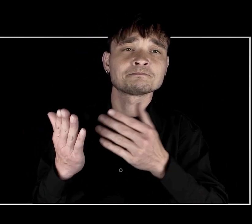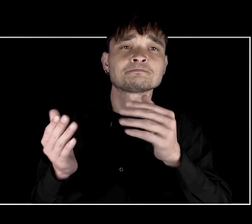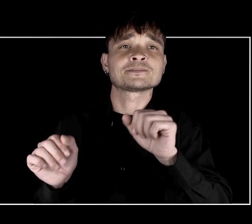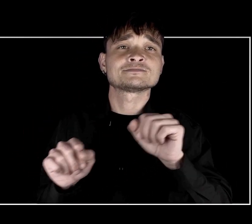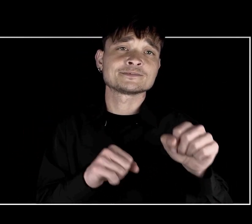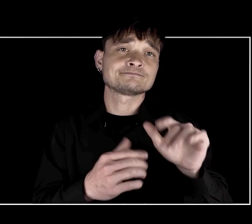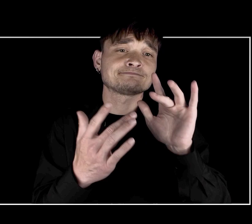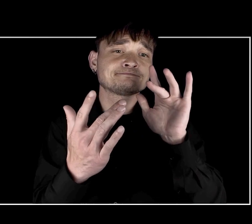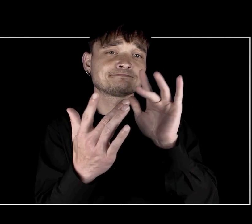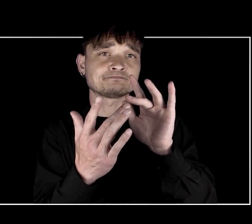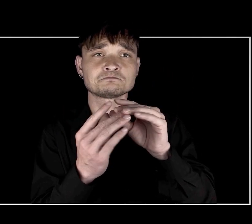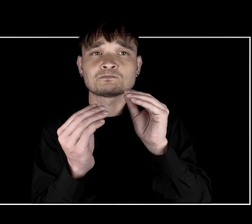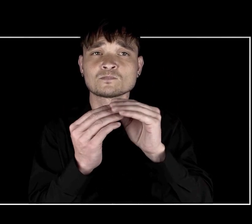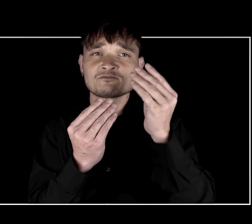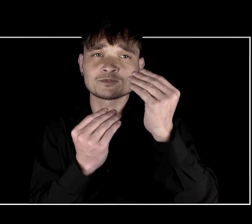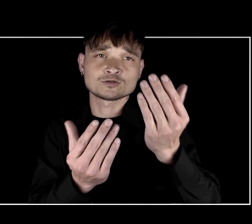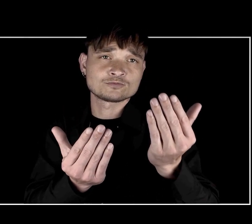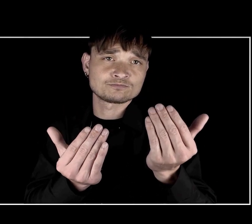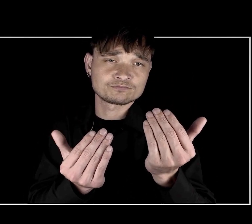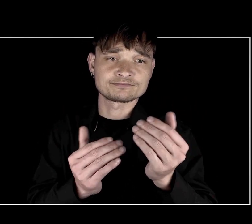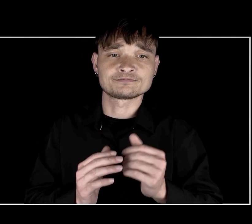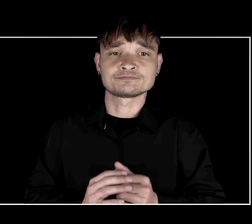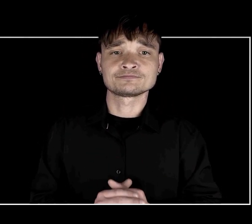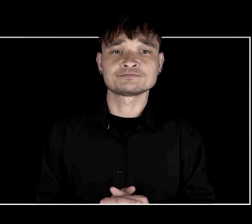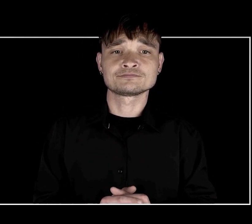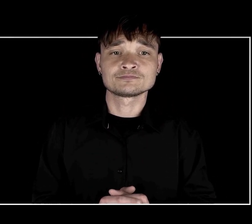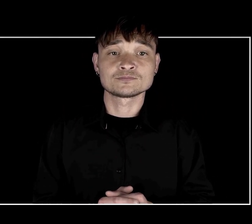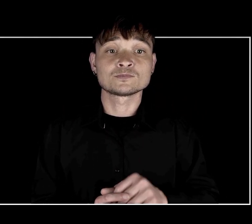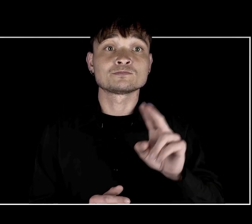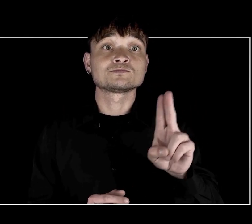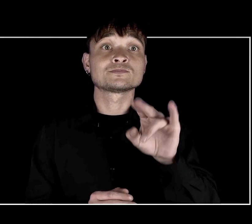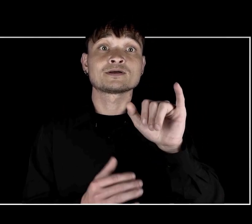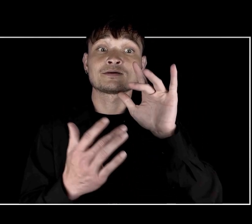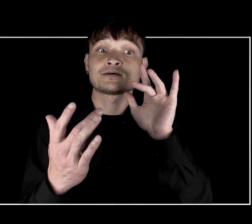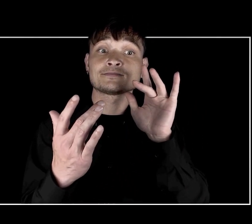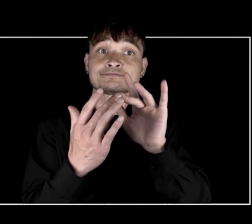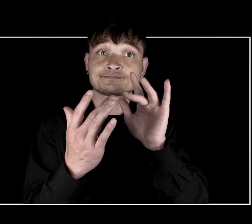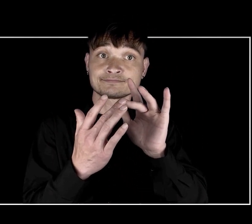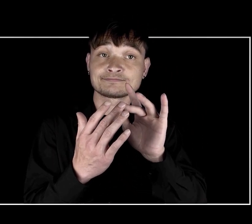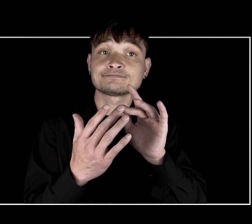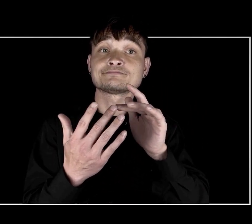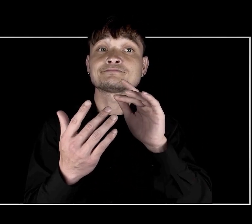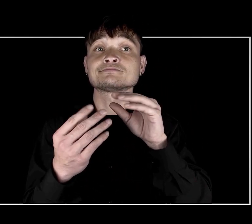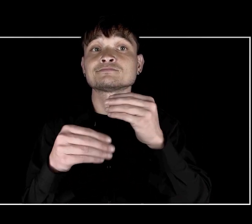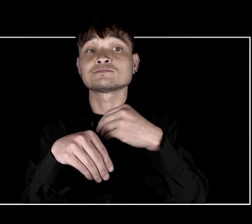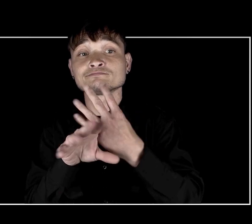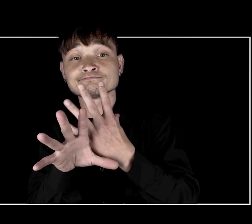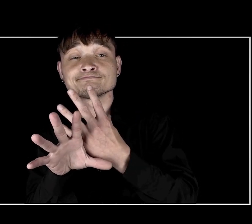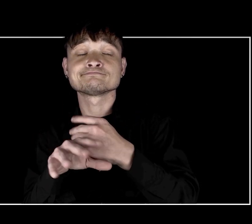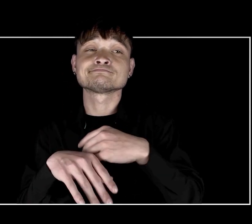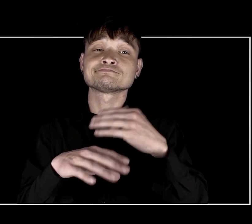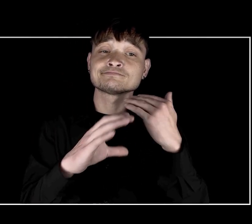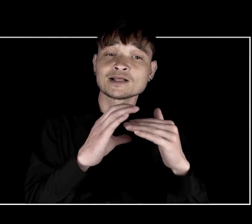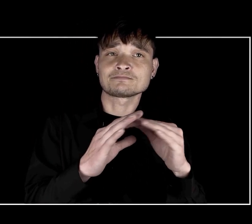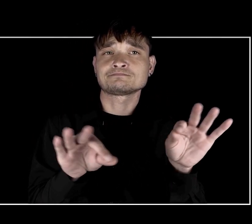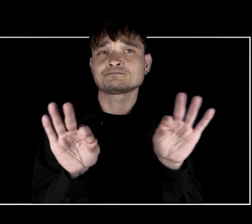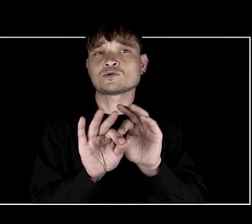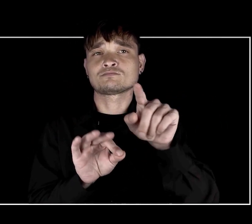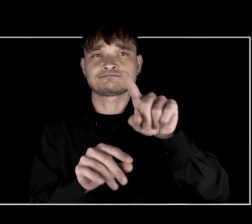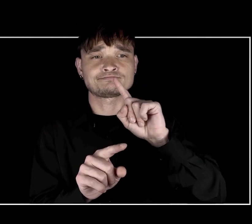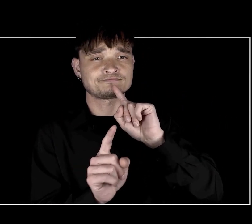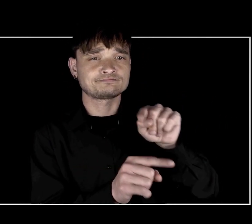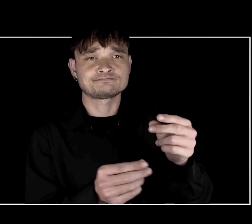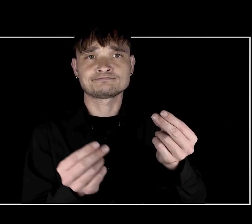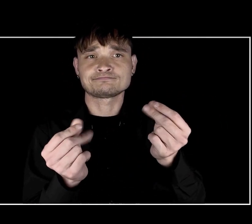more information. When the UI office contacts you by phone or by email, it is important to respond